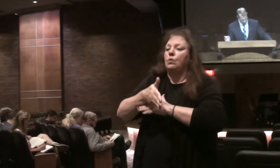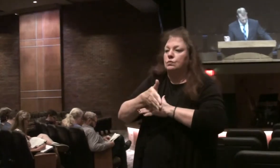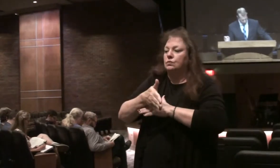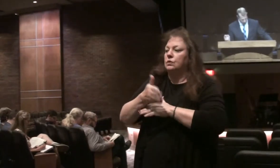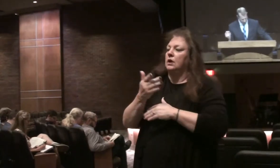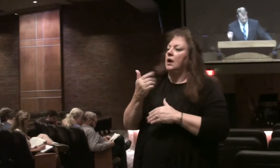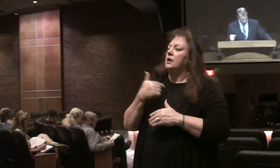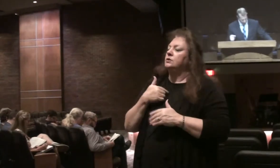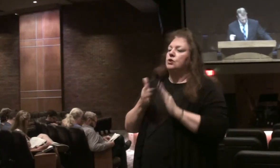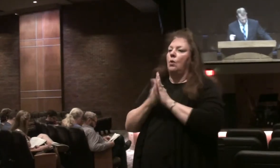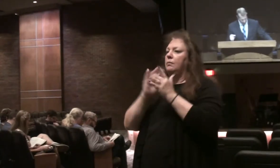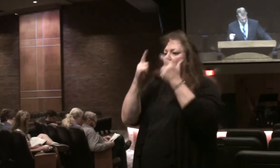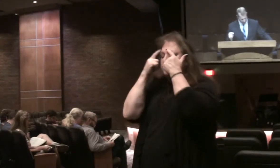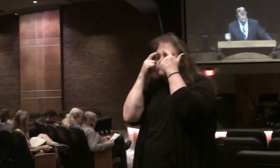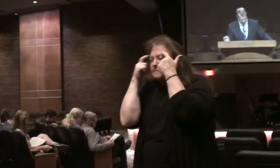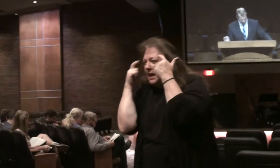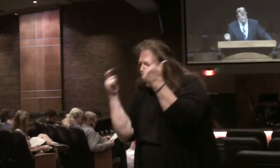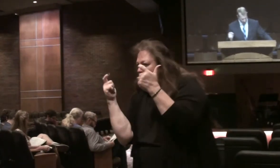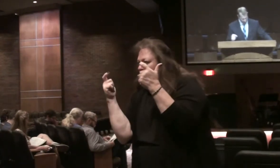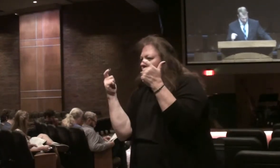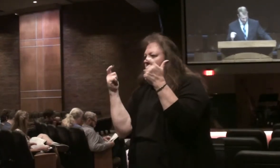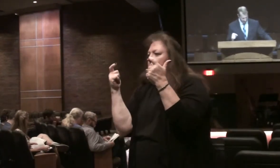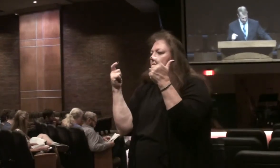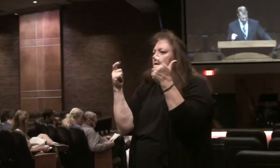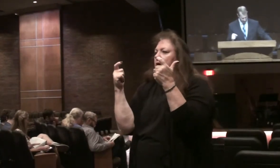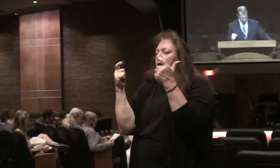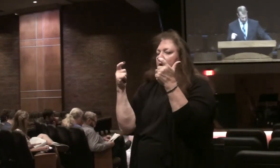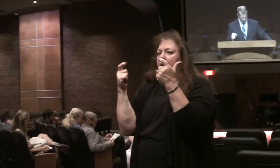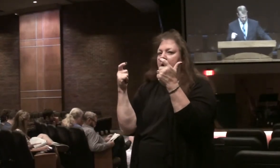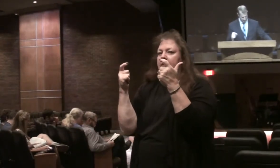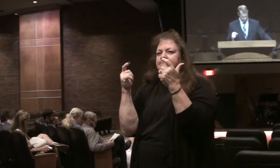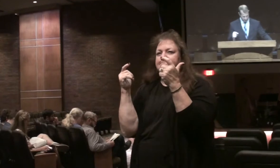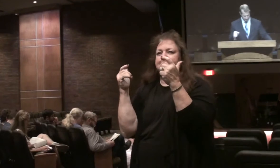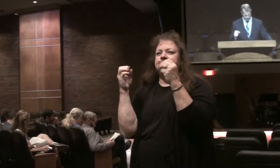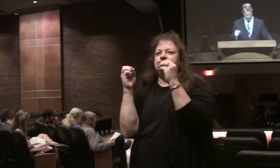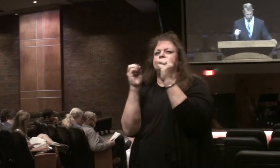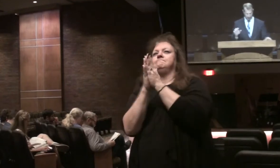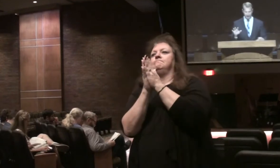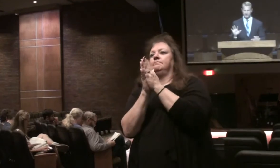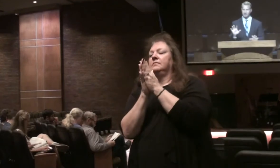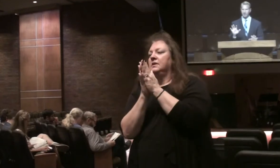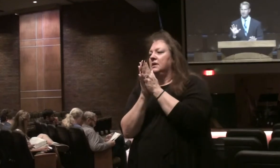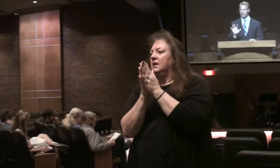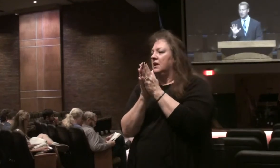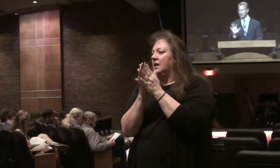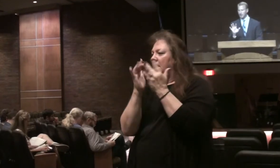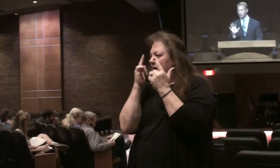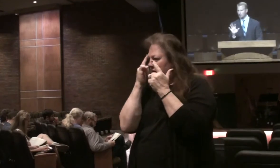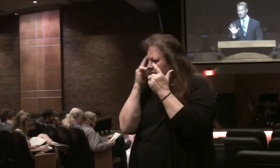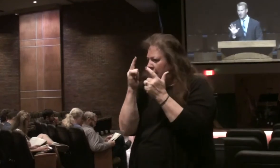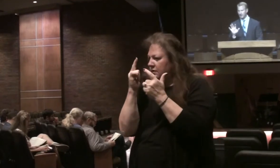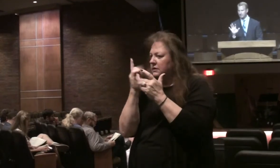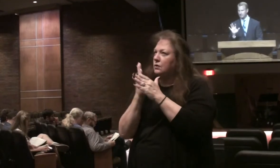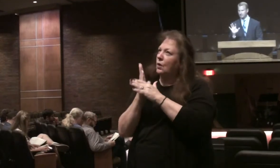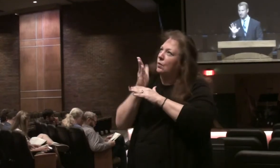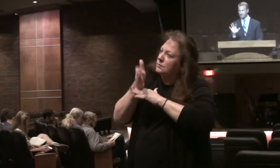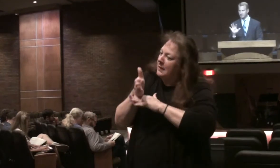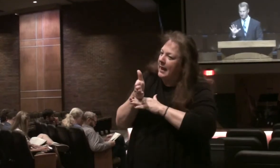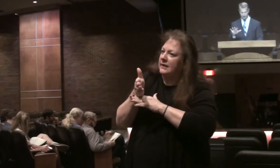that no one will become arrogant in behalf of one against another. You know, arrogance is always going beyond the word of